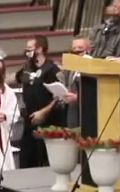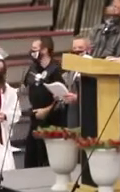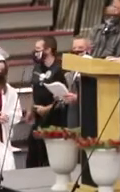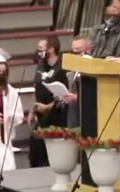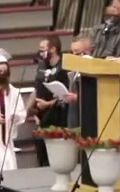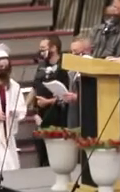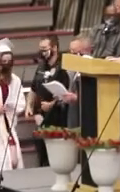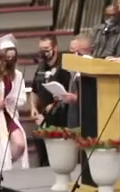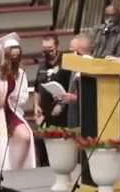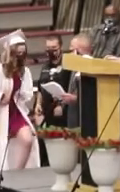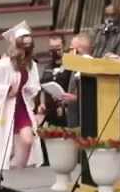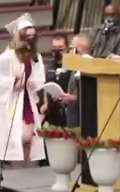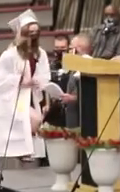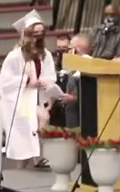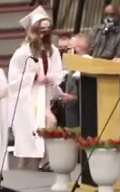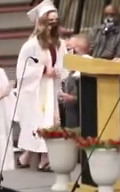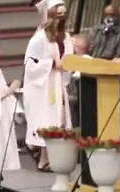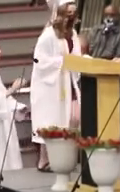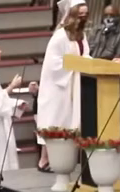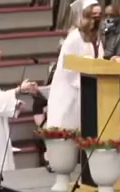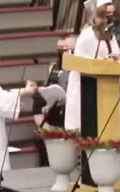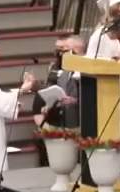Olena Yatsechko.